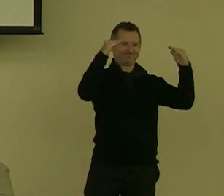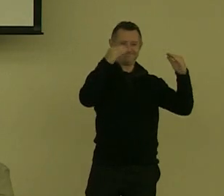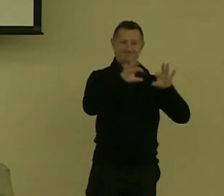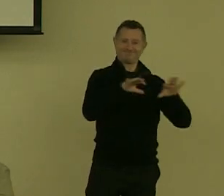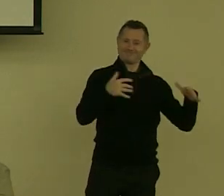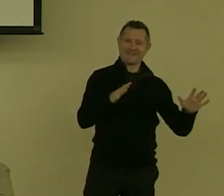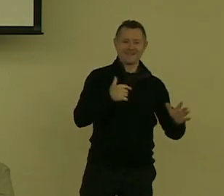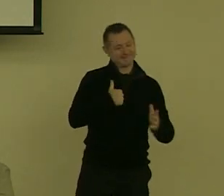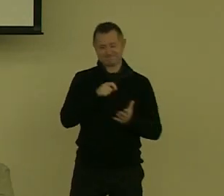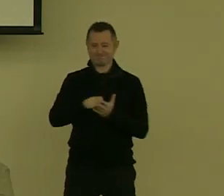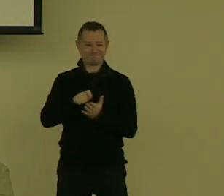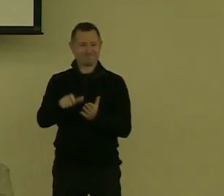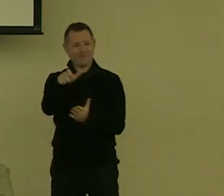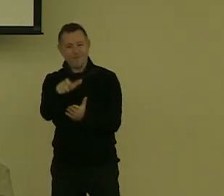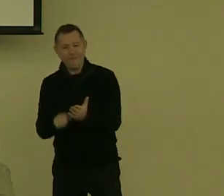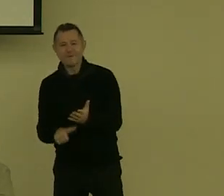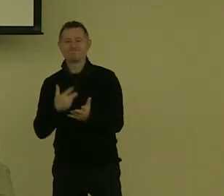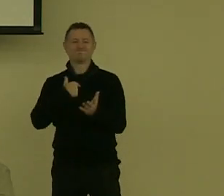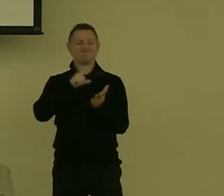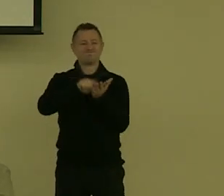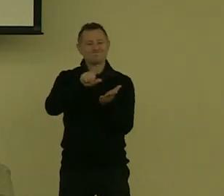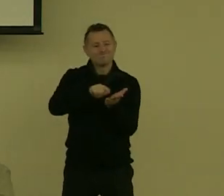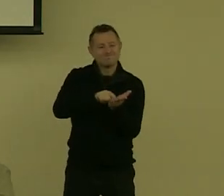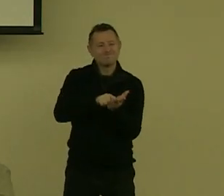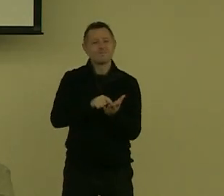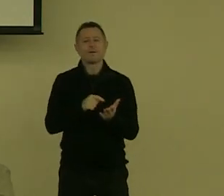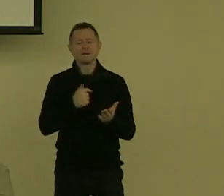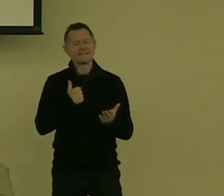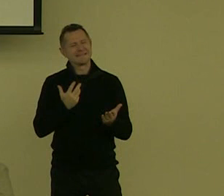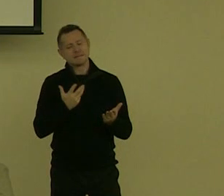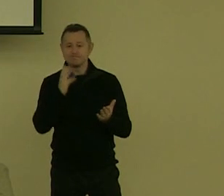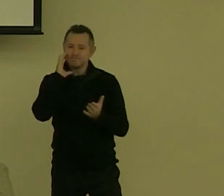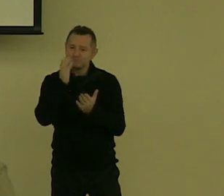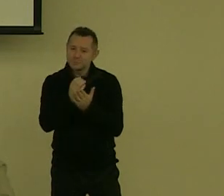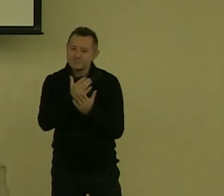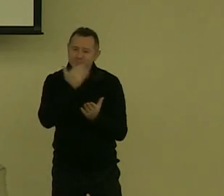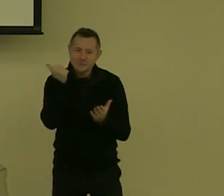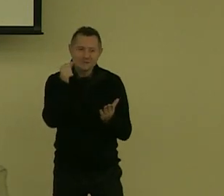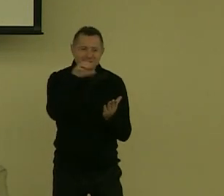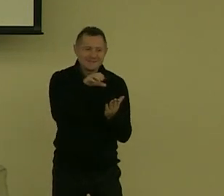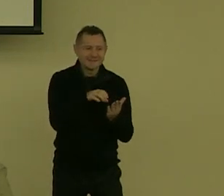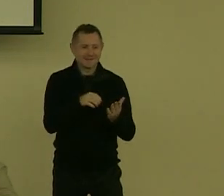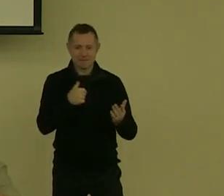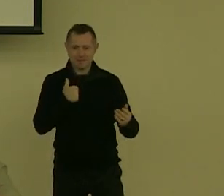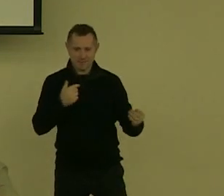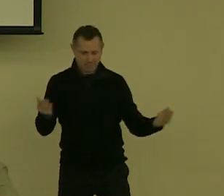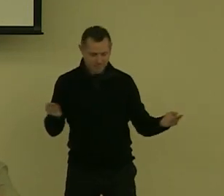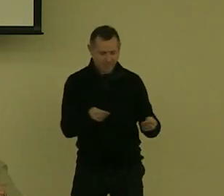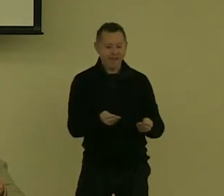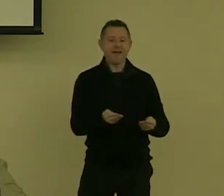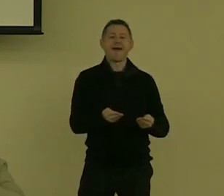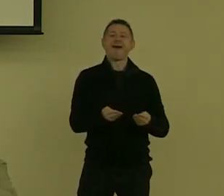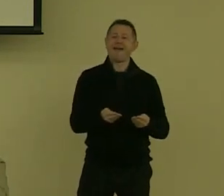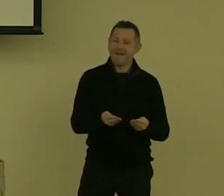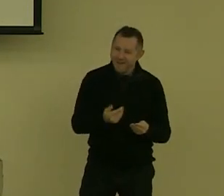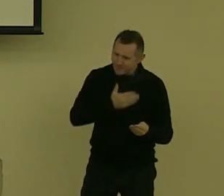more comprehensive, close reading of my doctoral study subjects. Hillary, you made an interesting point that I think